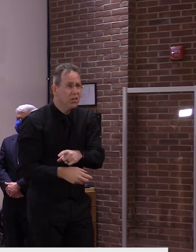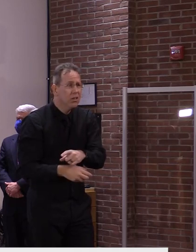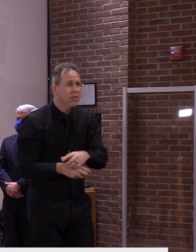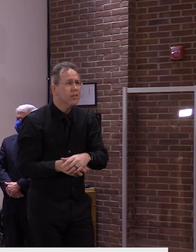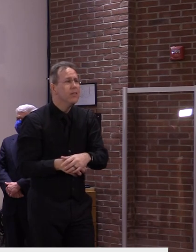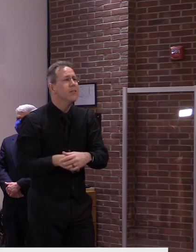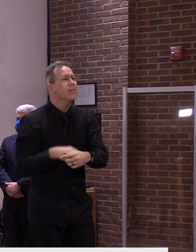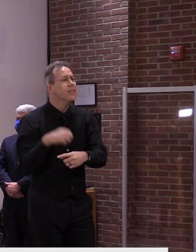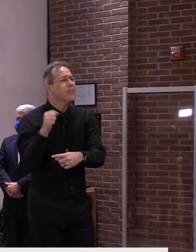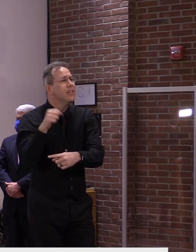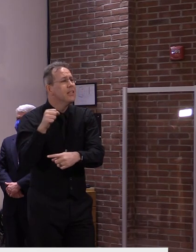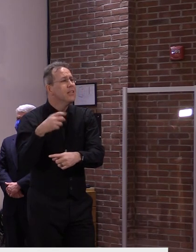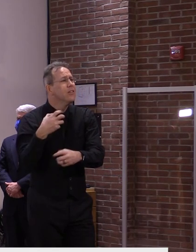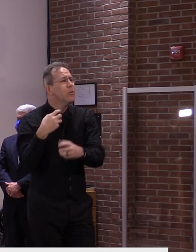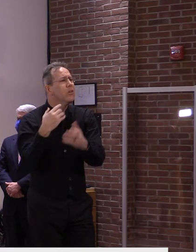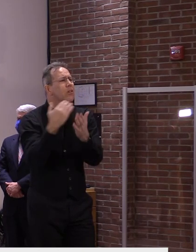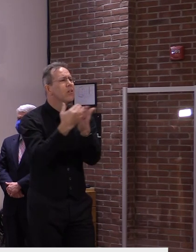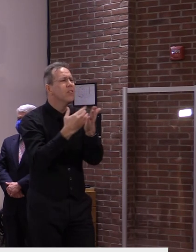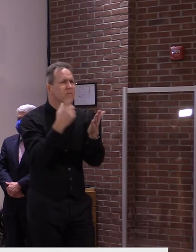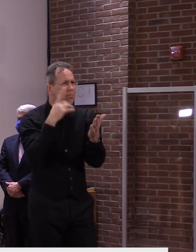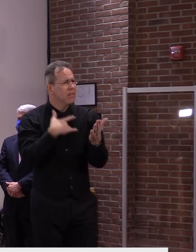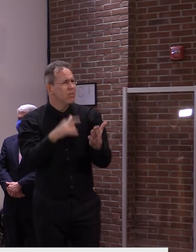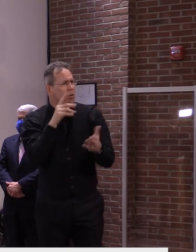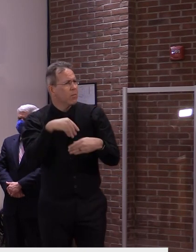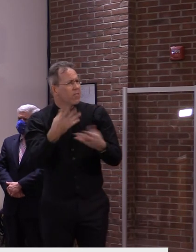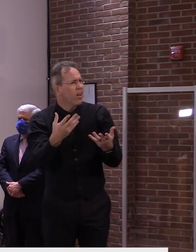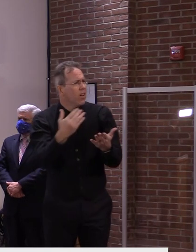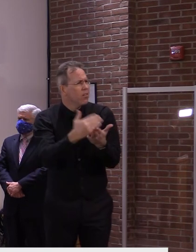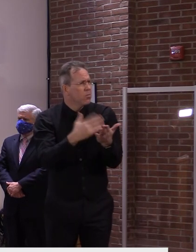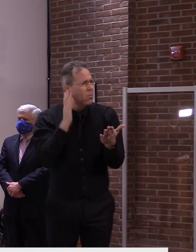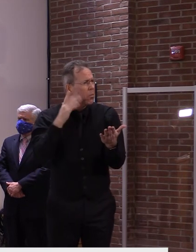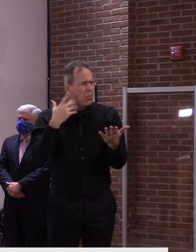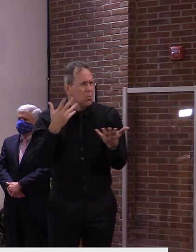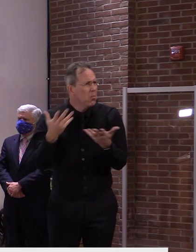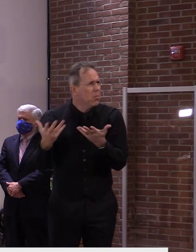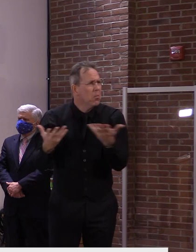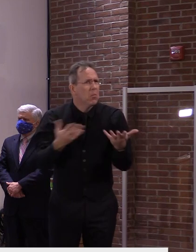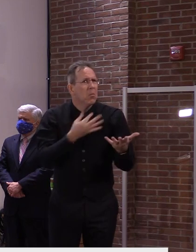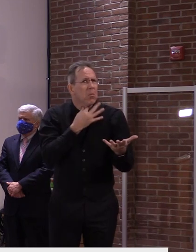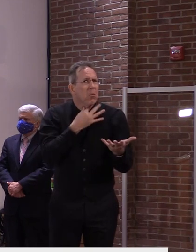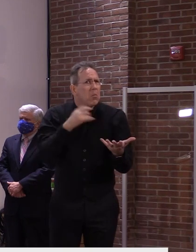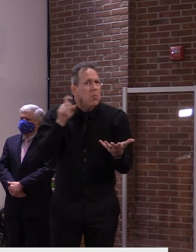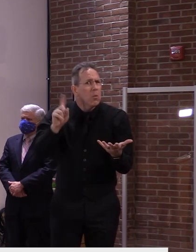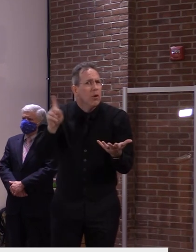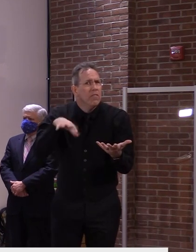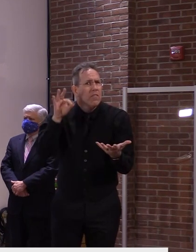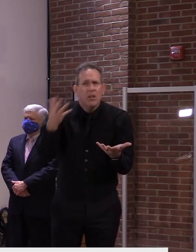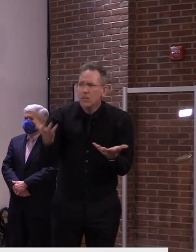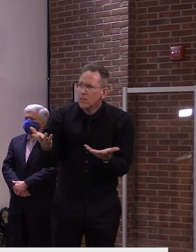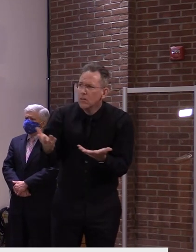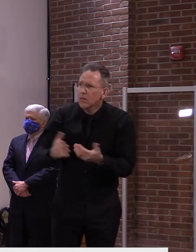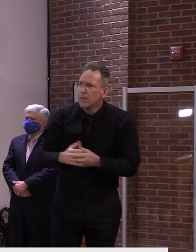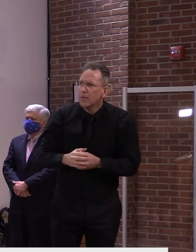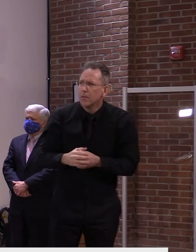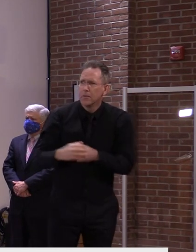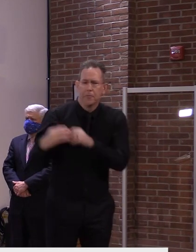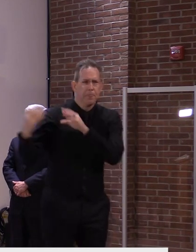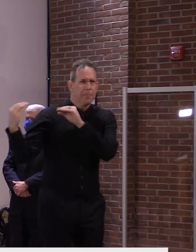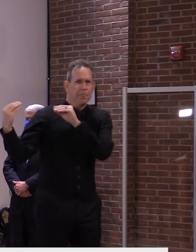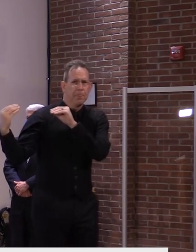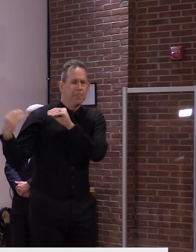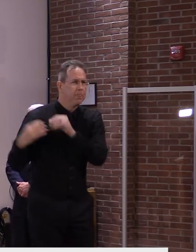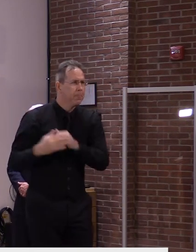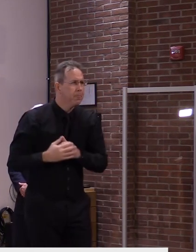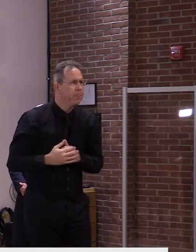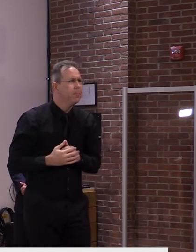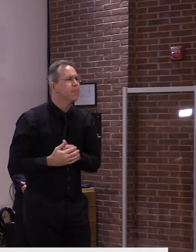so I've asked for that list through a public records request. Sure. Yep. The public records request takes